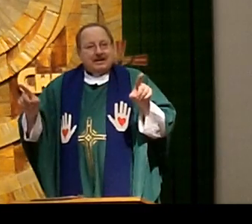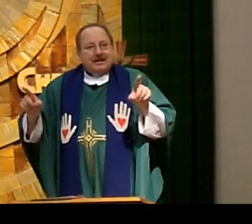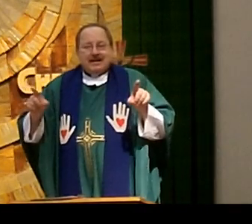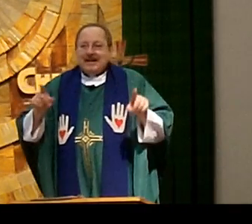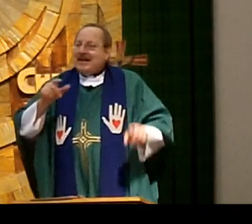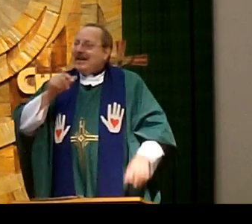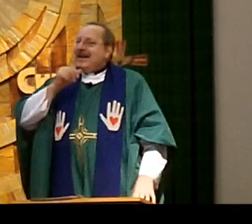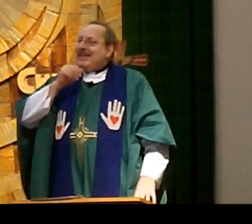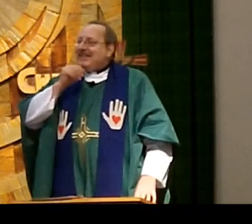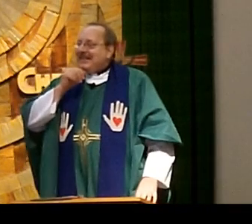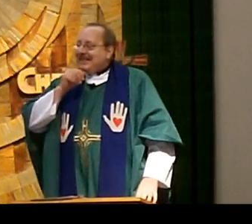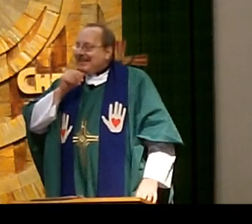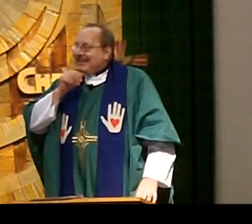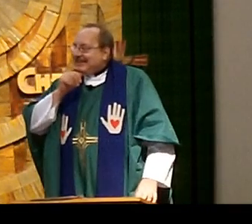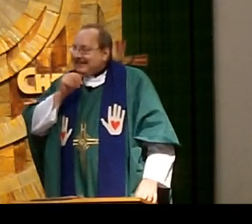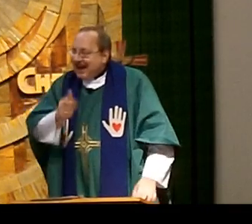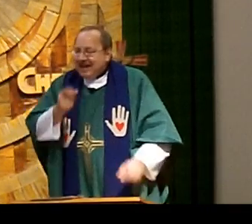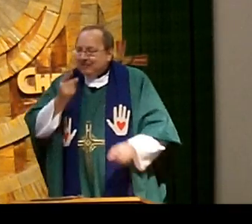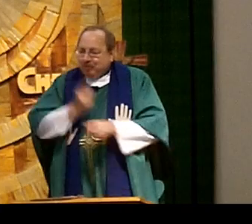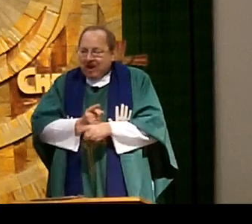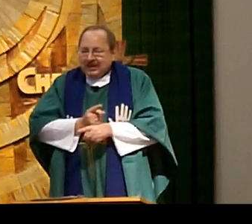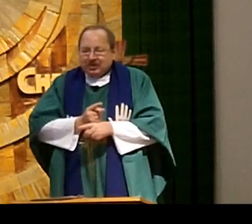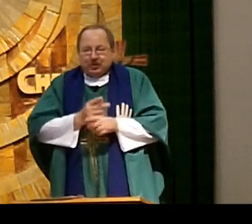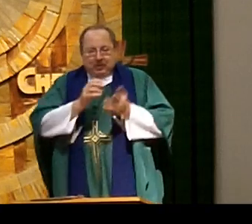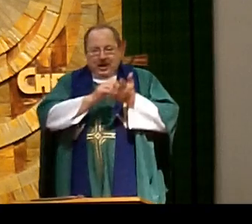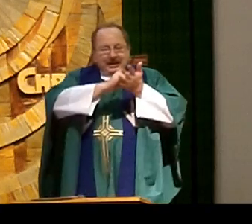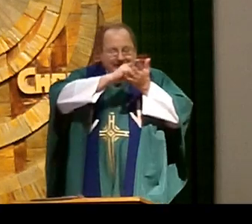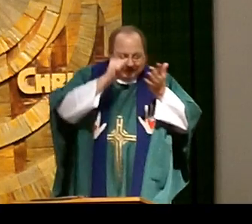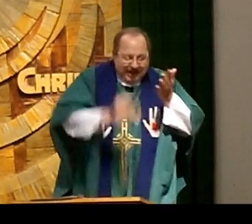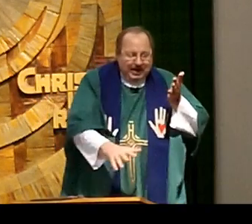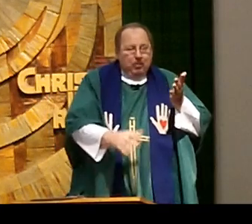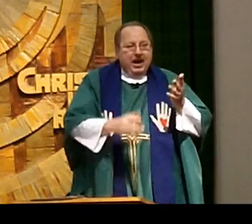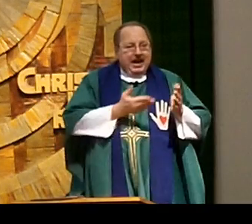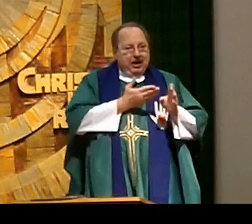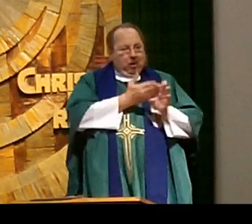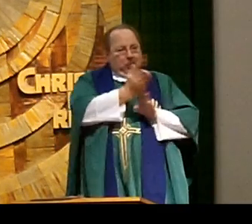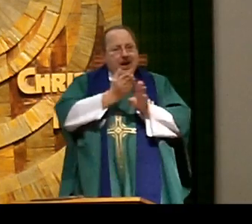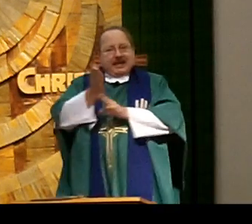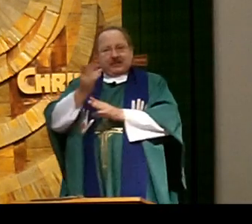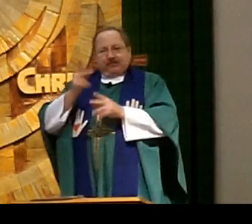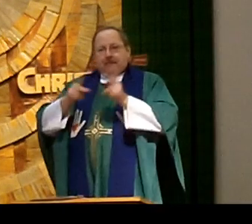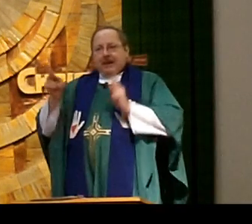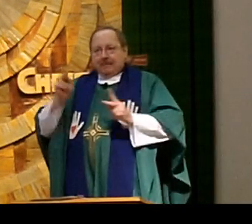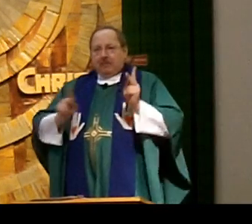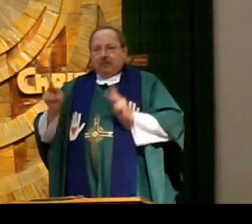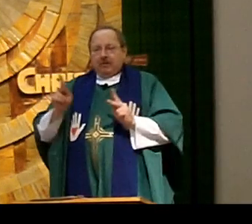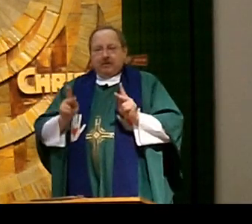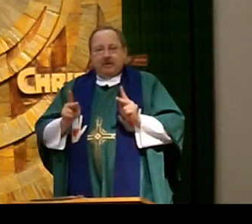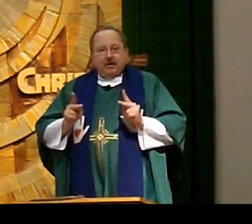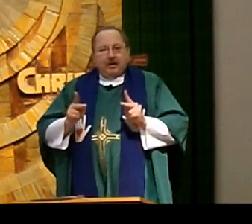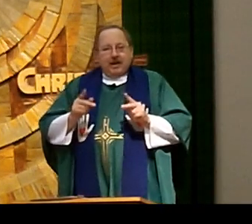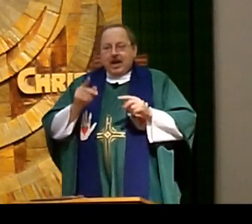But it's not right to take away rights from people.